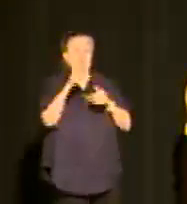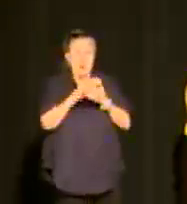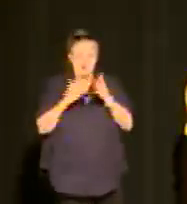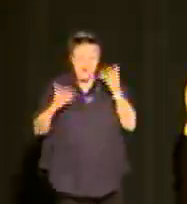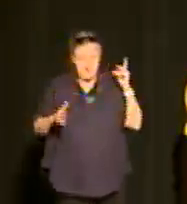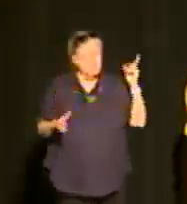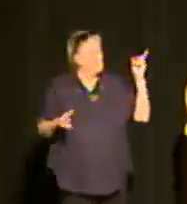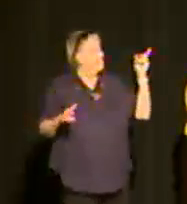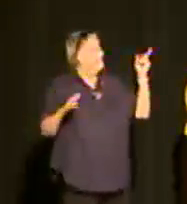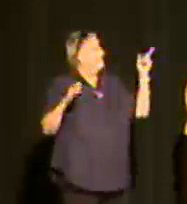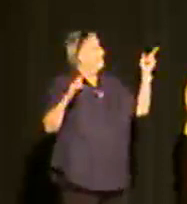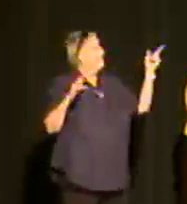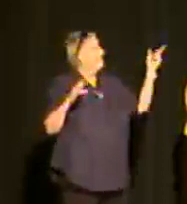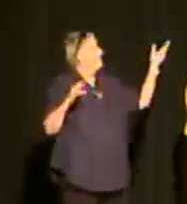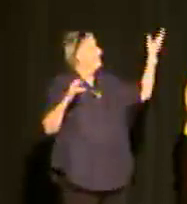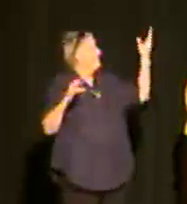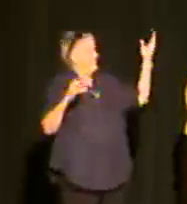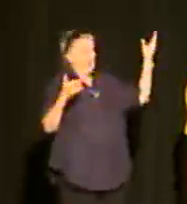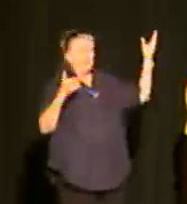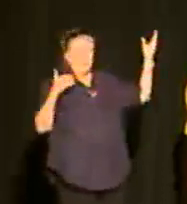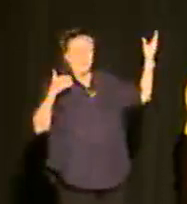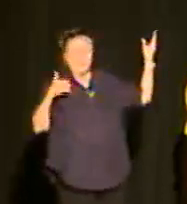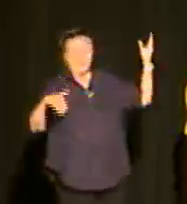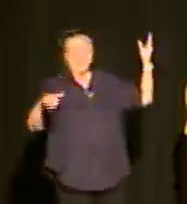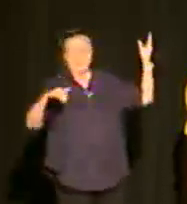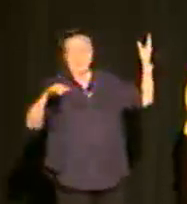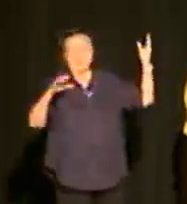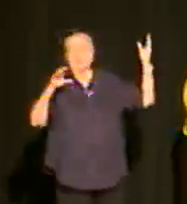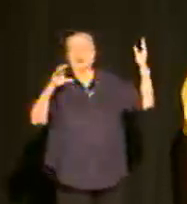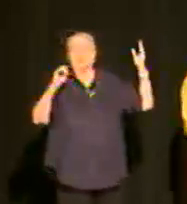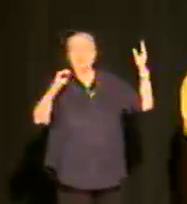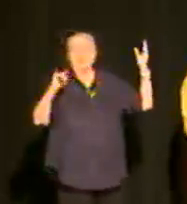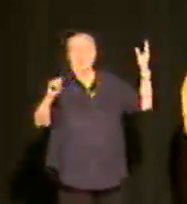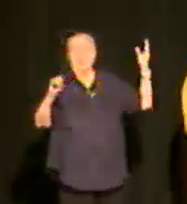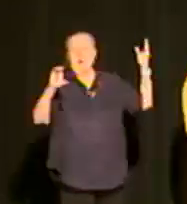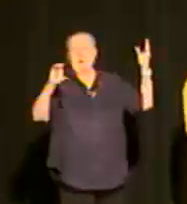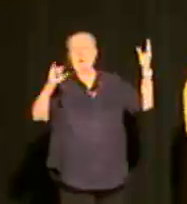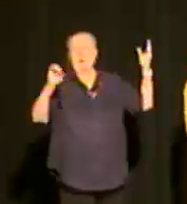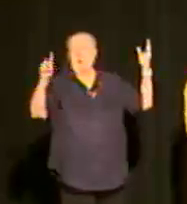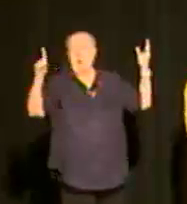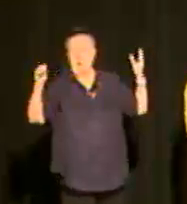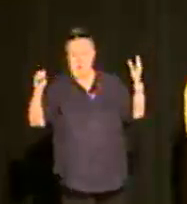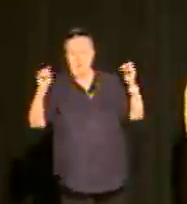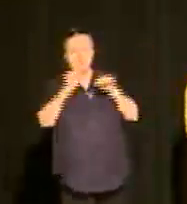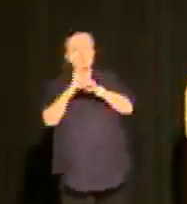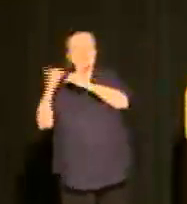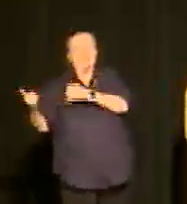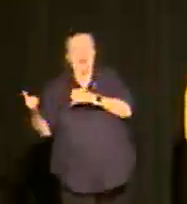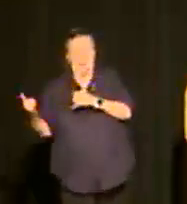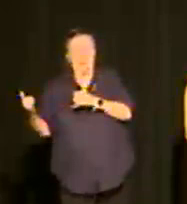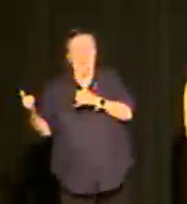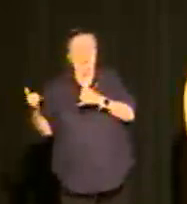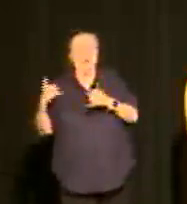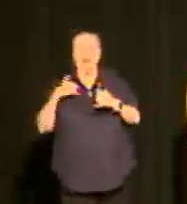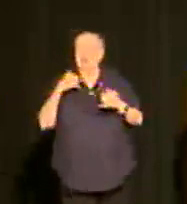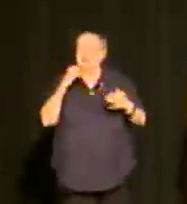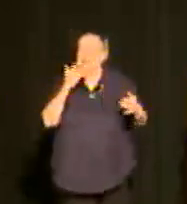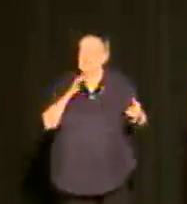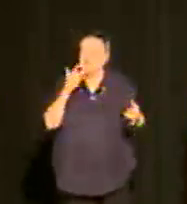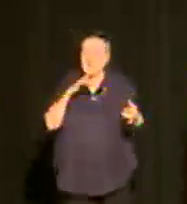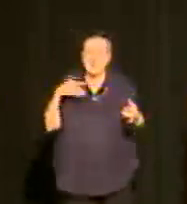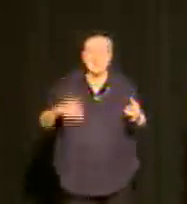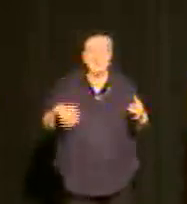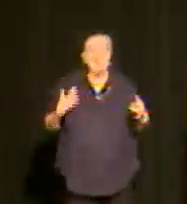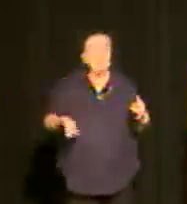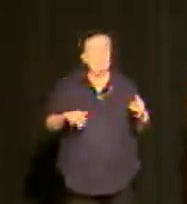working these slops and the new slop up here over the Camino Cielo, working today, having a lot of good luck. Now, I got to admit,